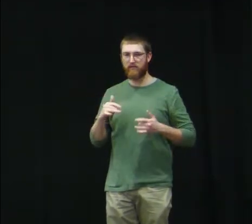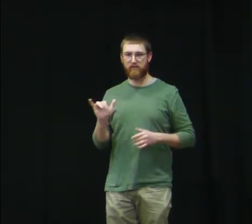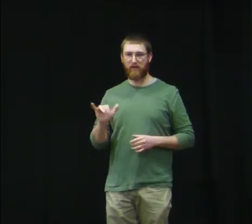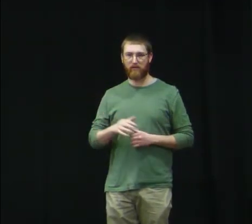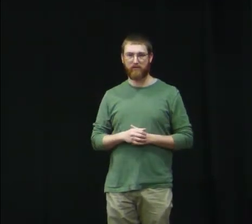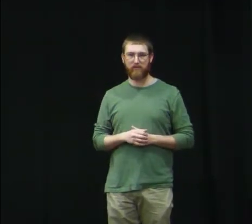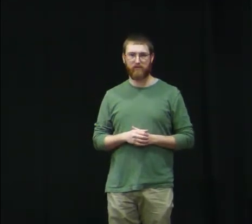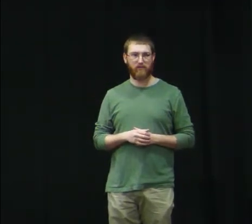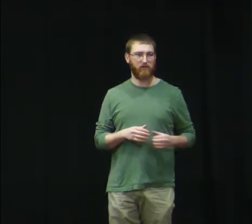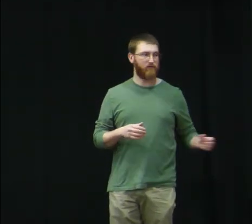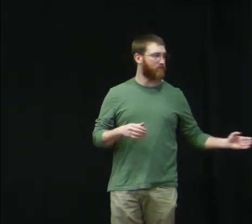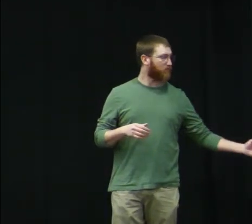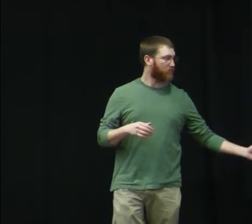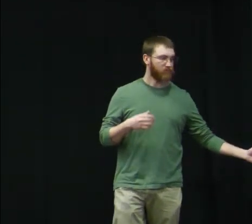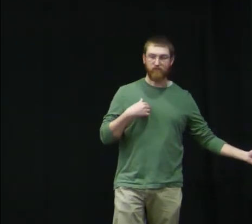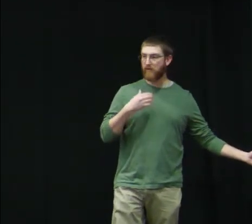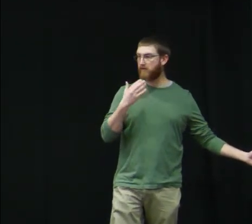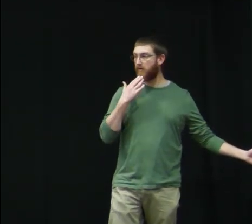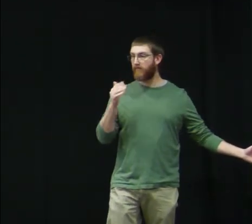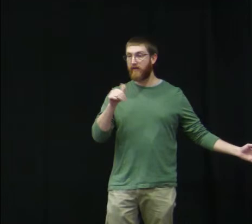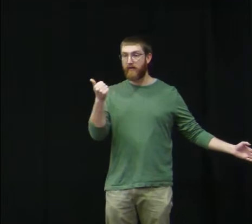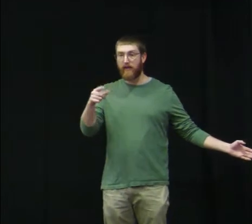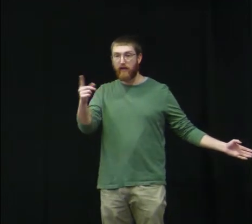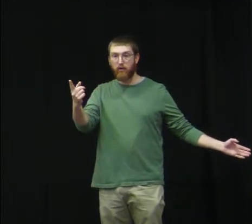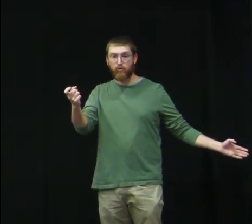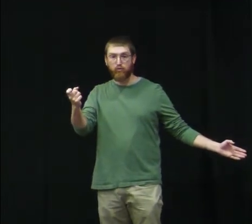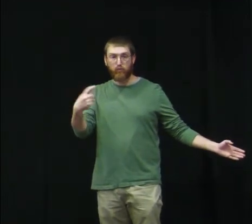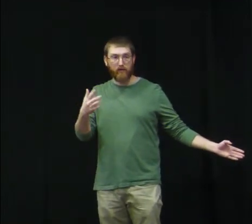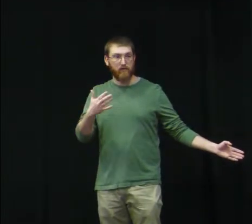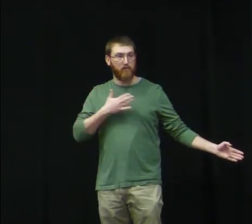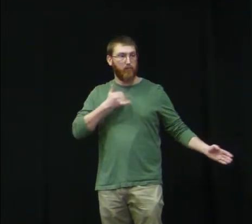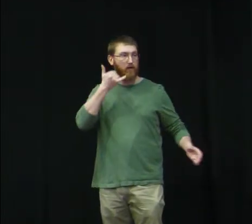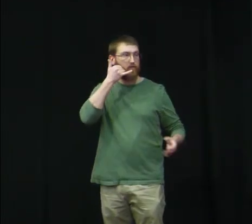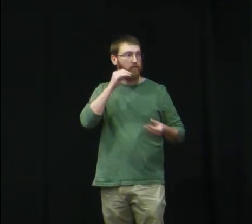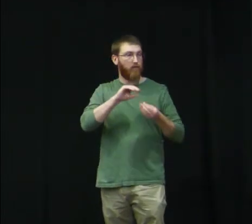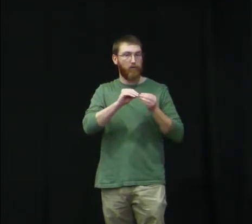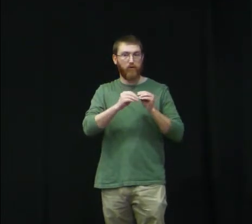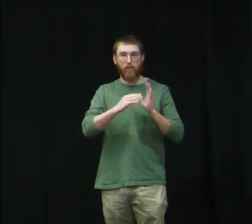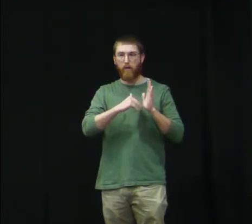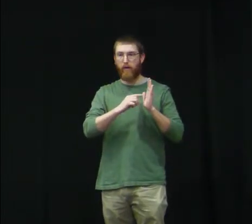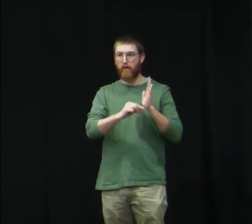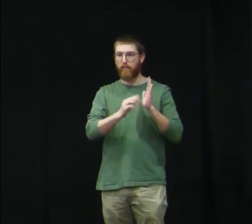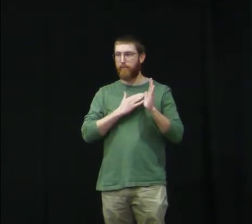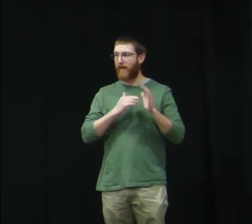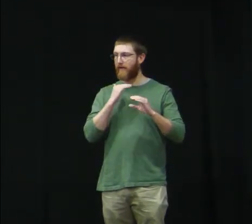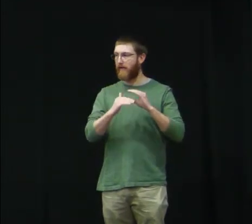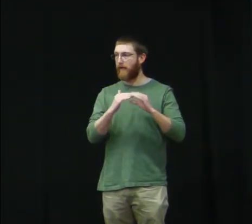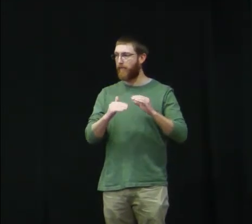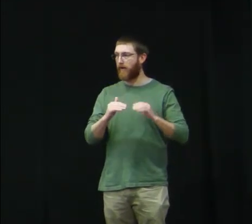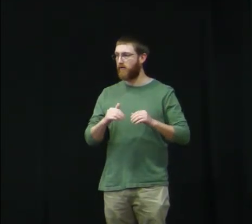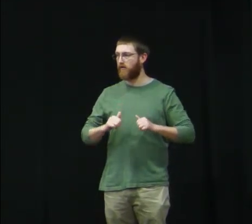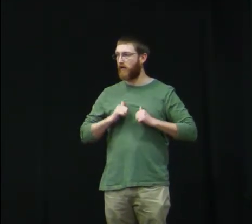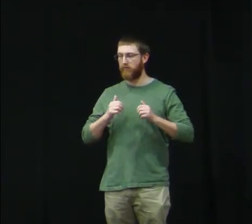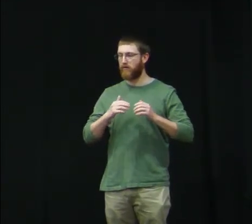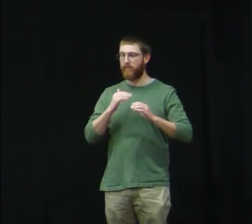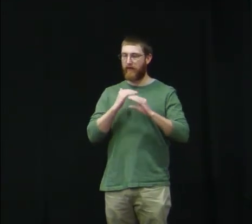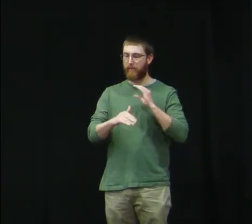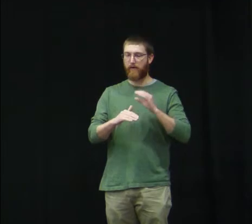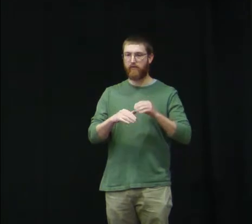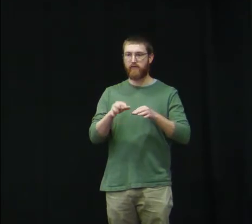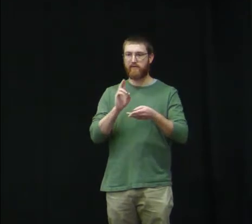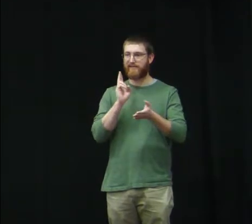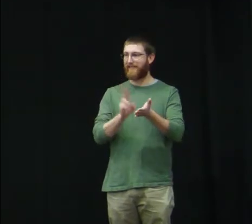it. Again, if you all have any questions, my cell phone number is at the bottom of my email. You all feel free to call me.